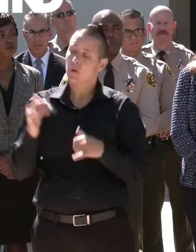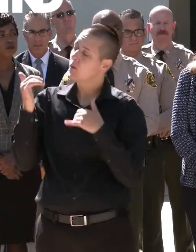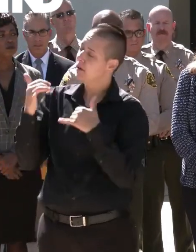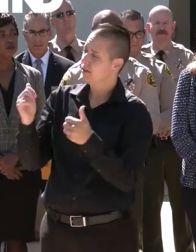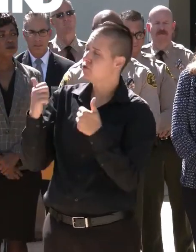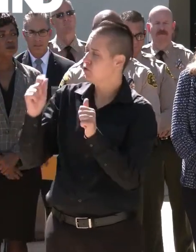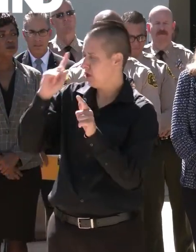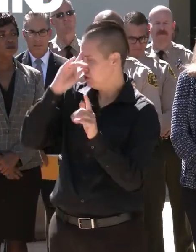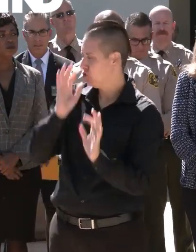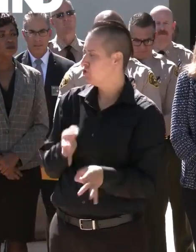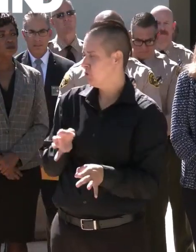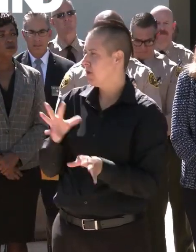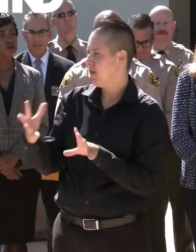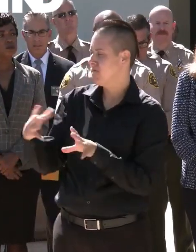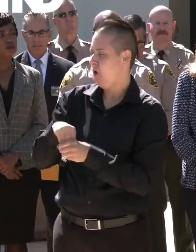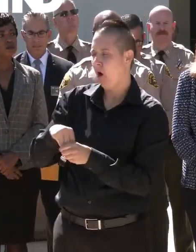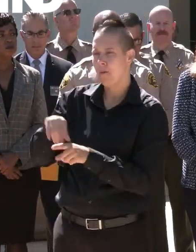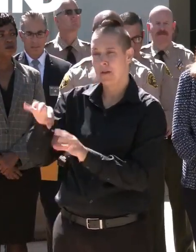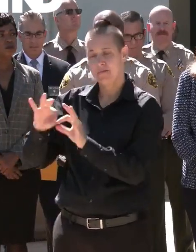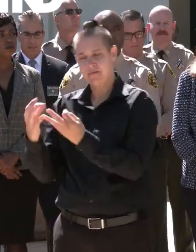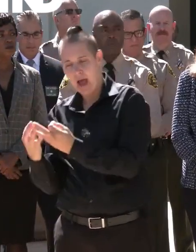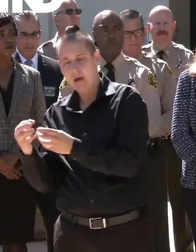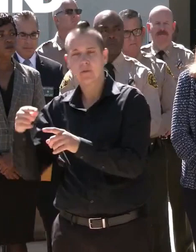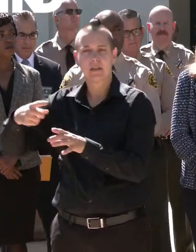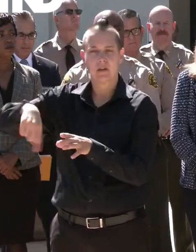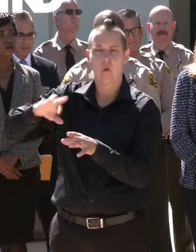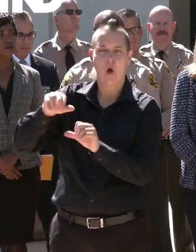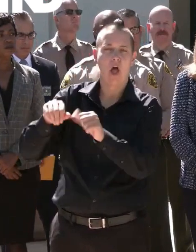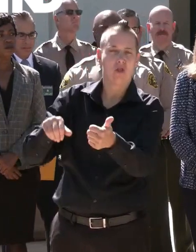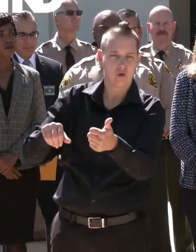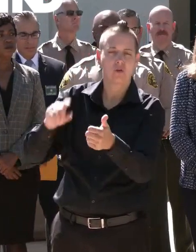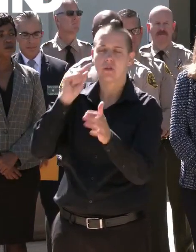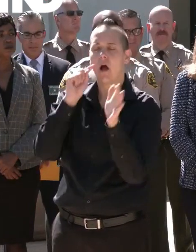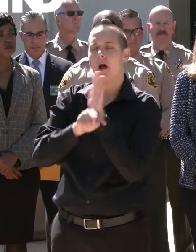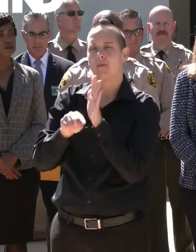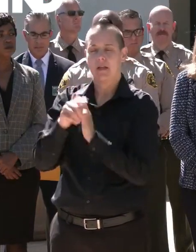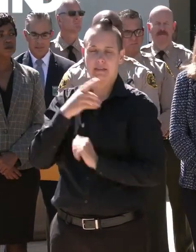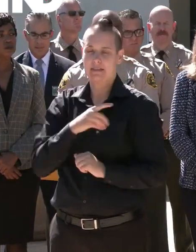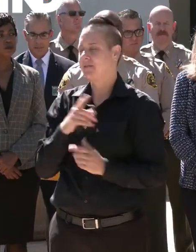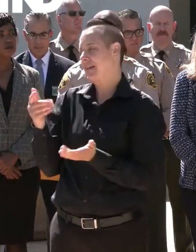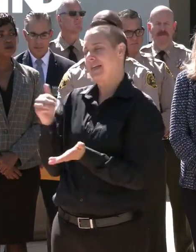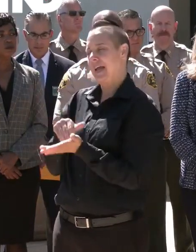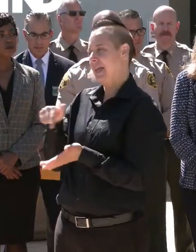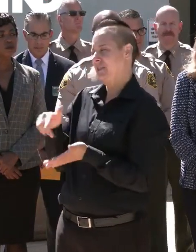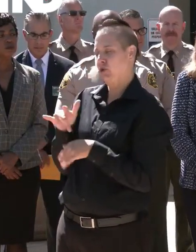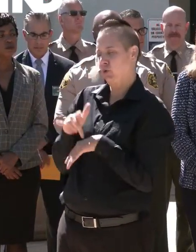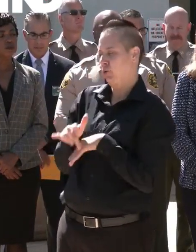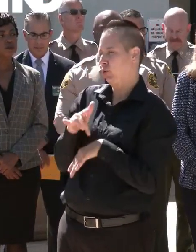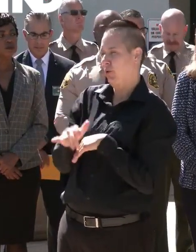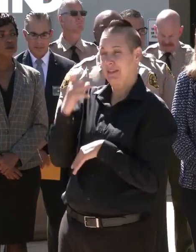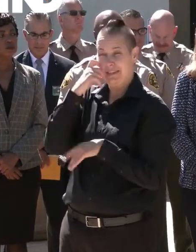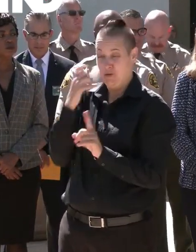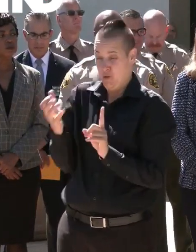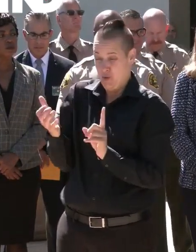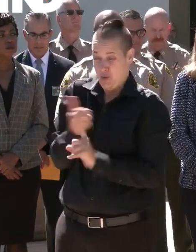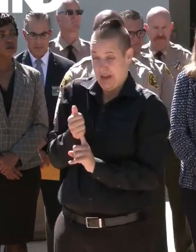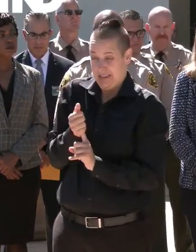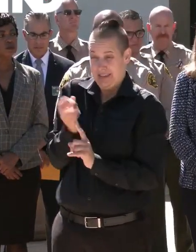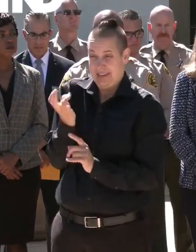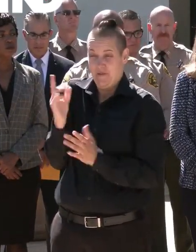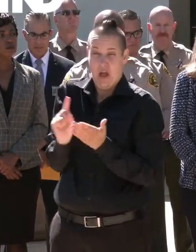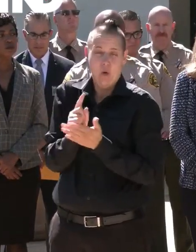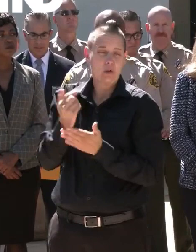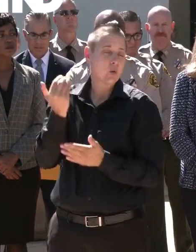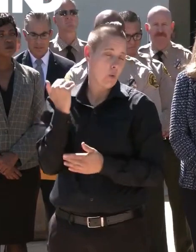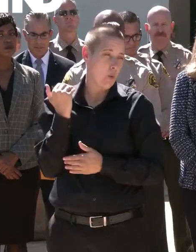We're still trying to determine the involvement of either family members or others, a homicide detectives. Again, this is very early on. We only arrested this individual